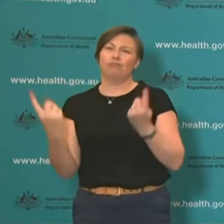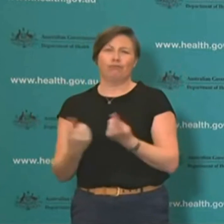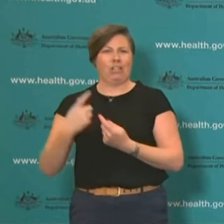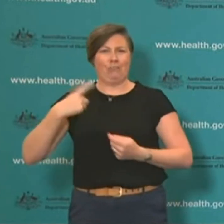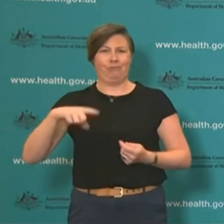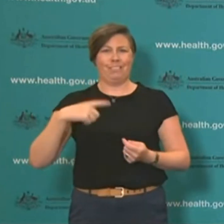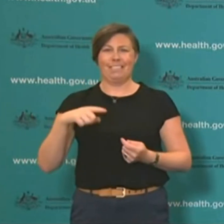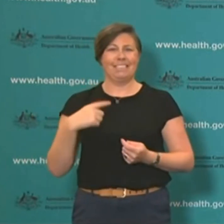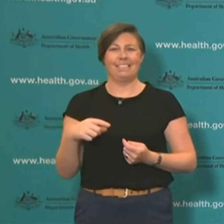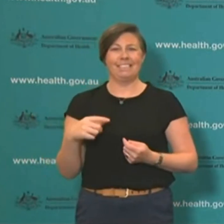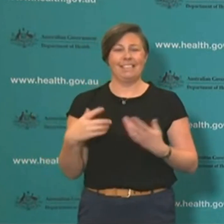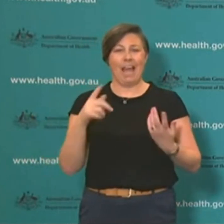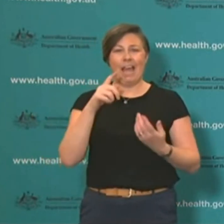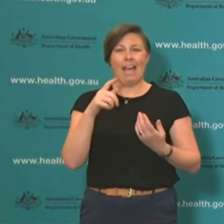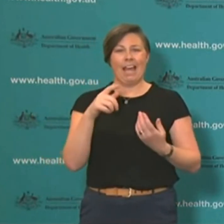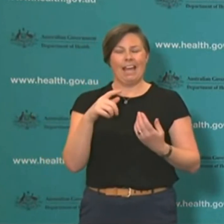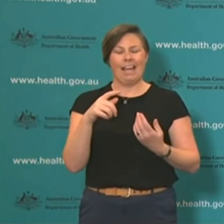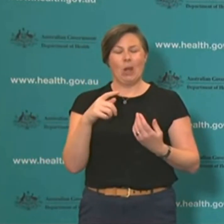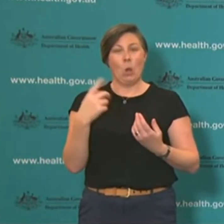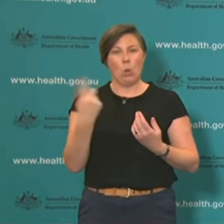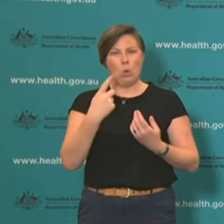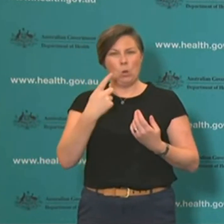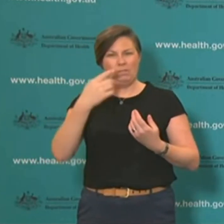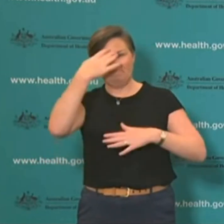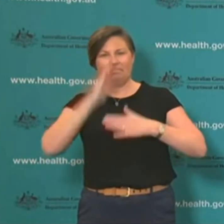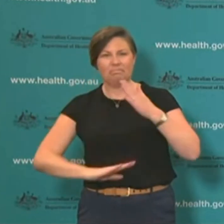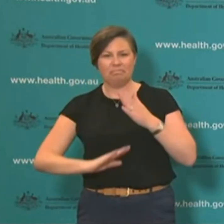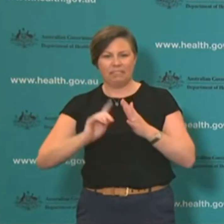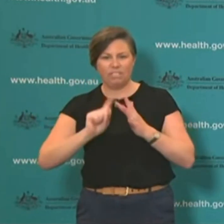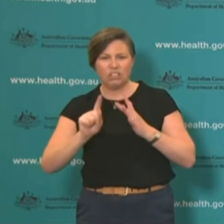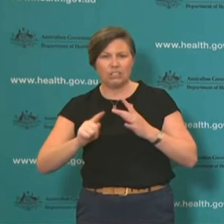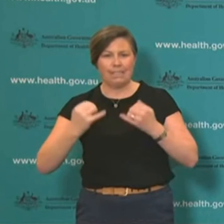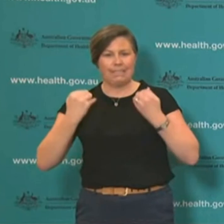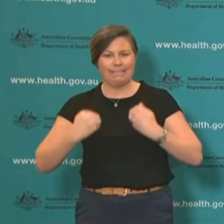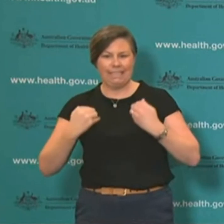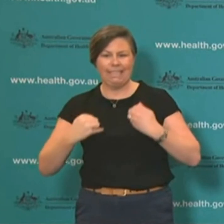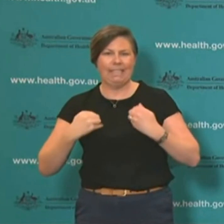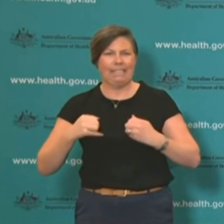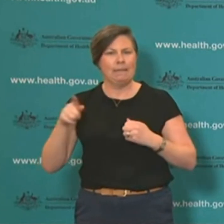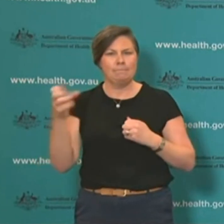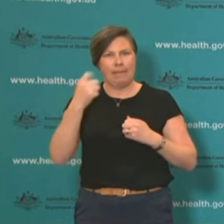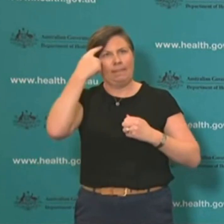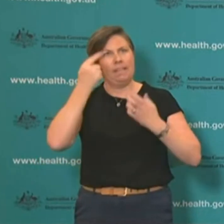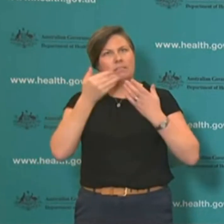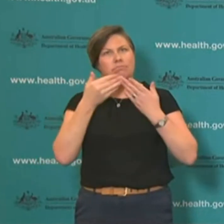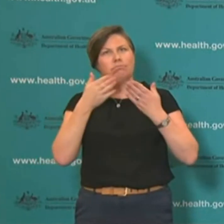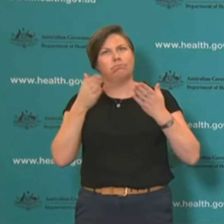senior infection prevention control specialists do. And so, yes, in an ideal situation where there are